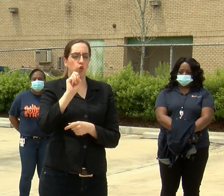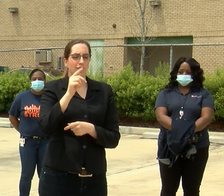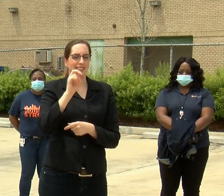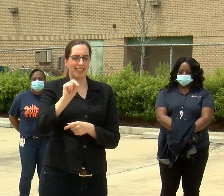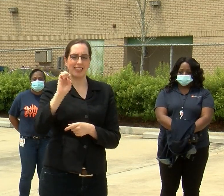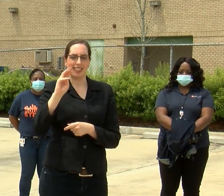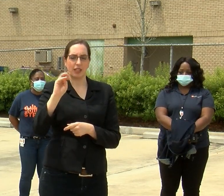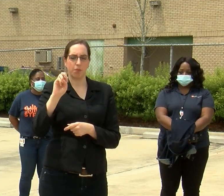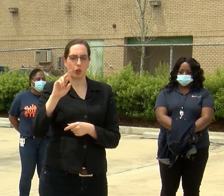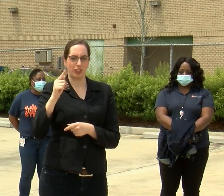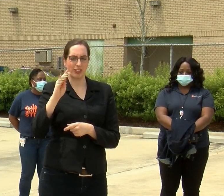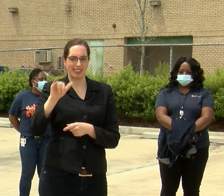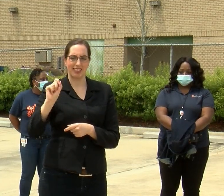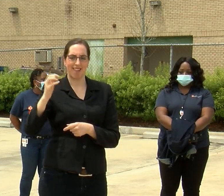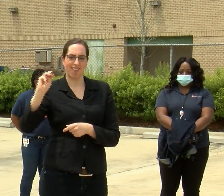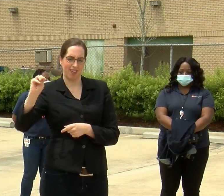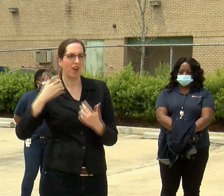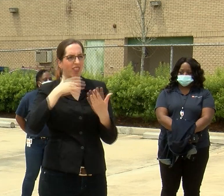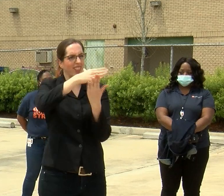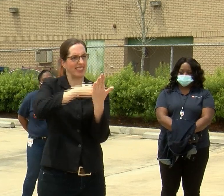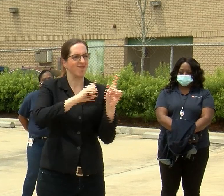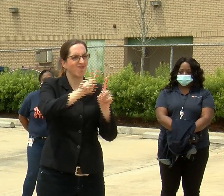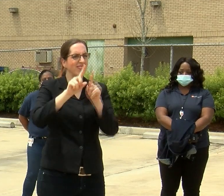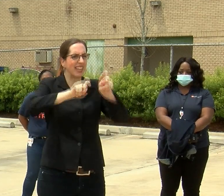of places to get tested, and